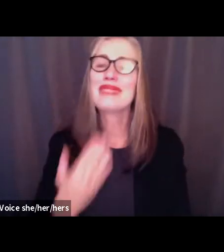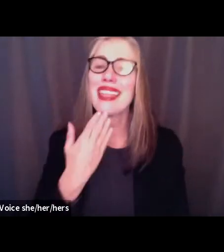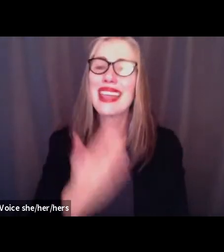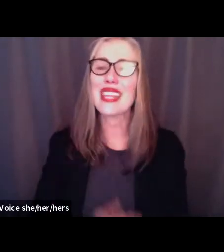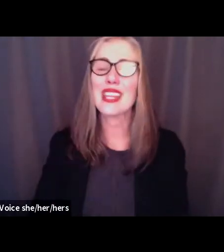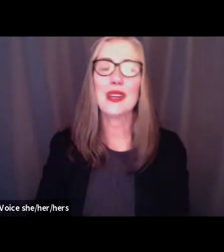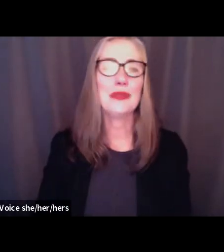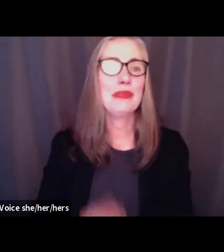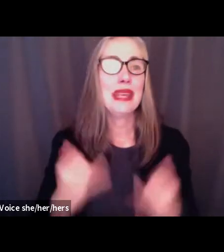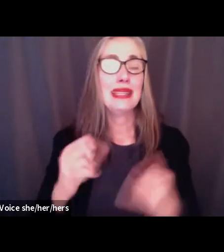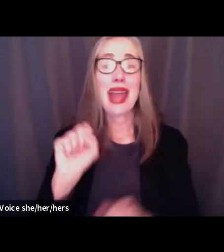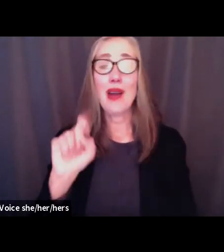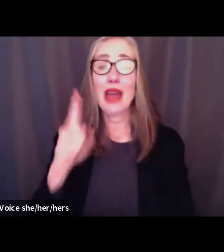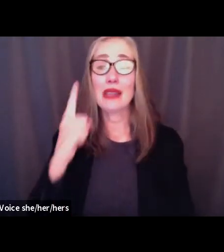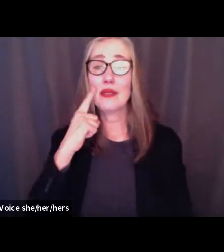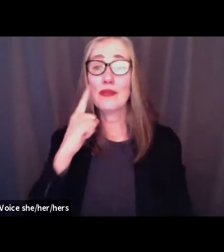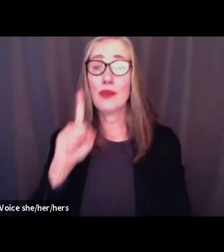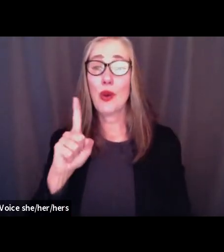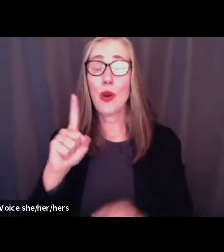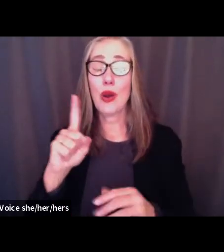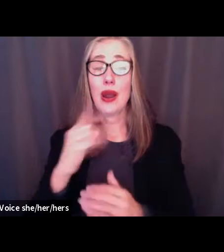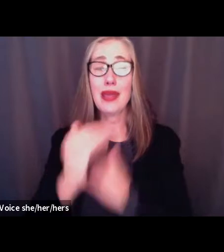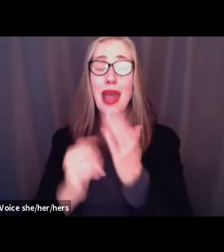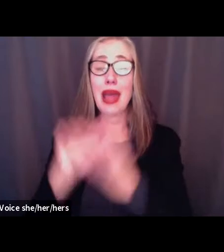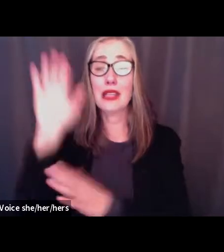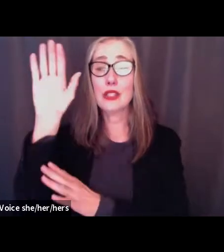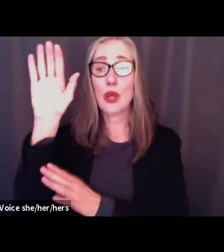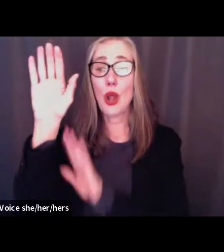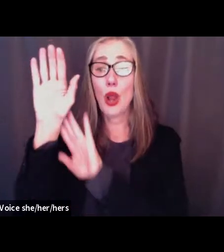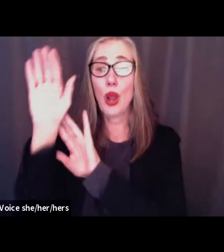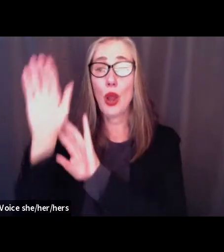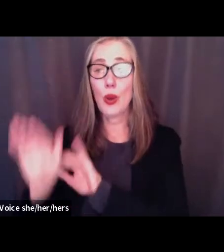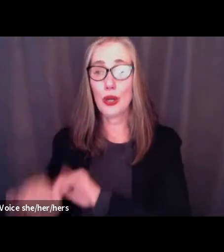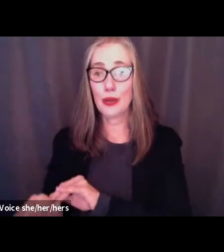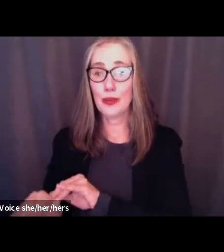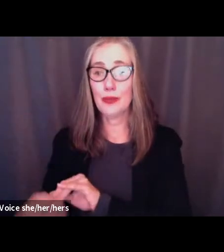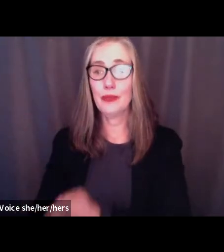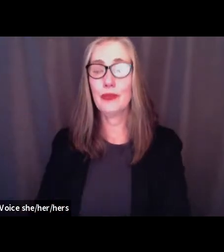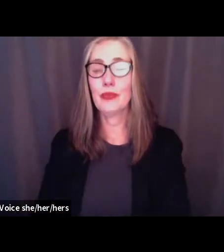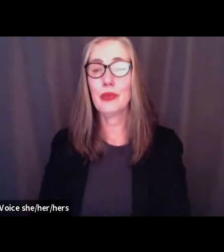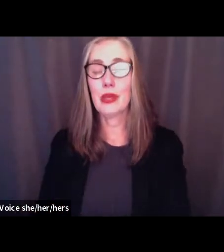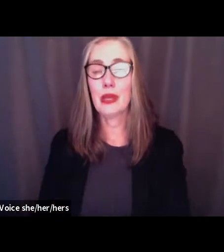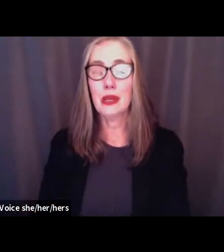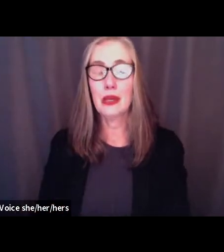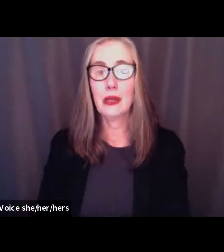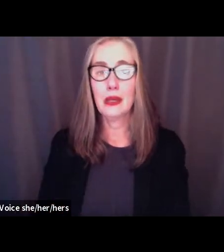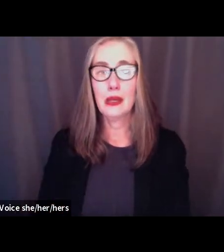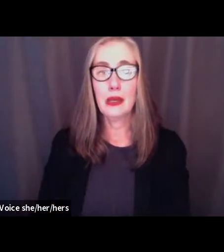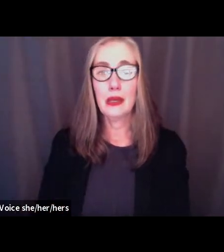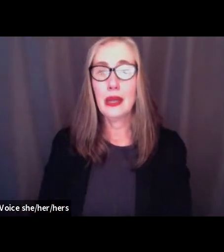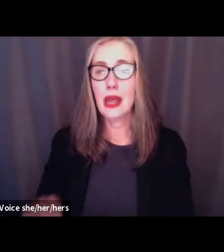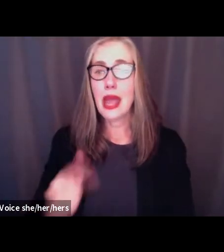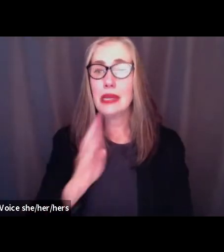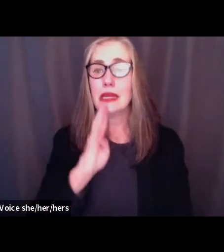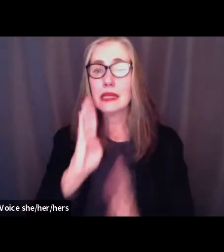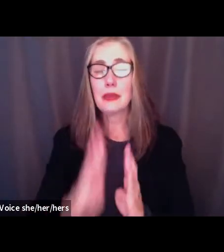will now ask for if we can lower all the hands and we can see if there's speakers in